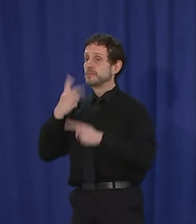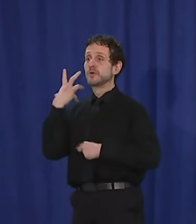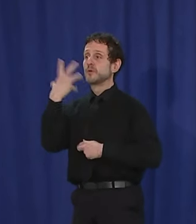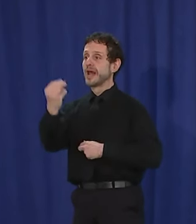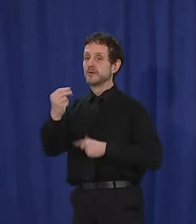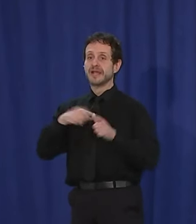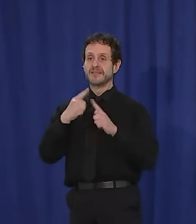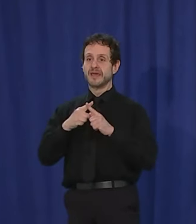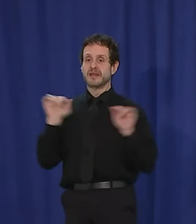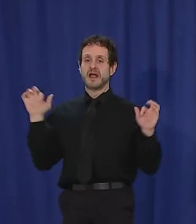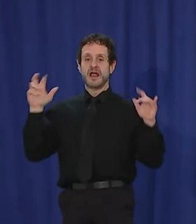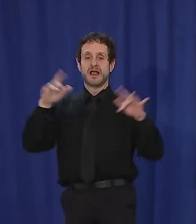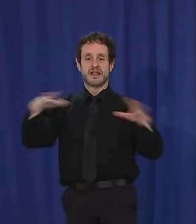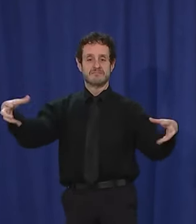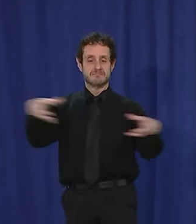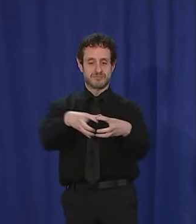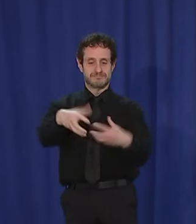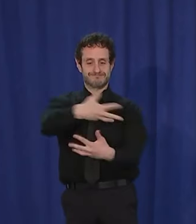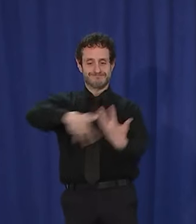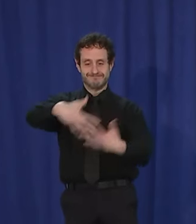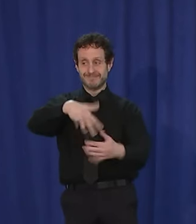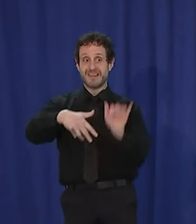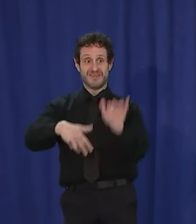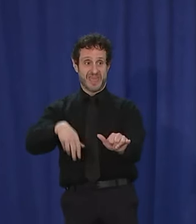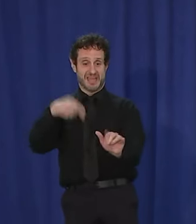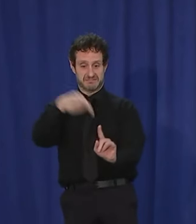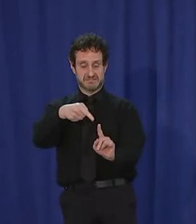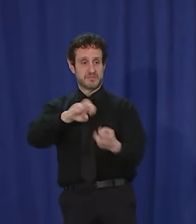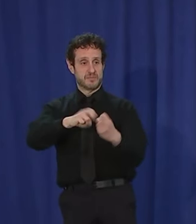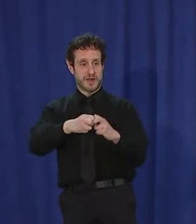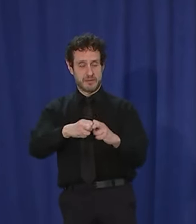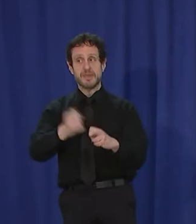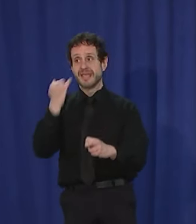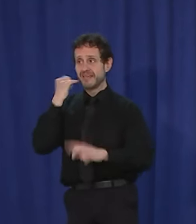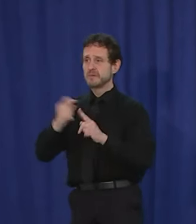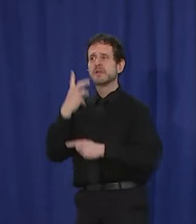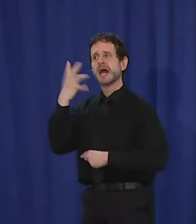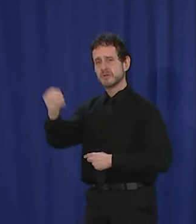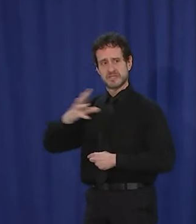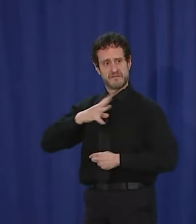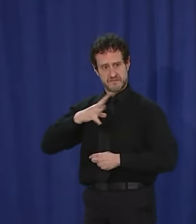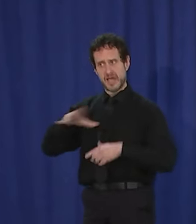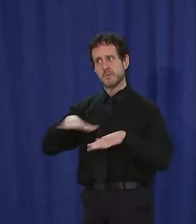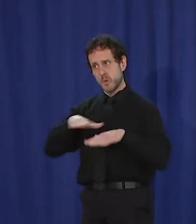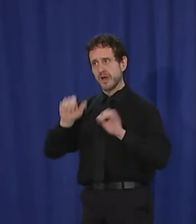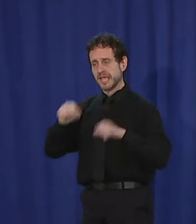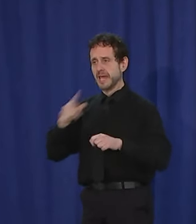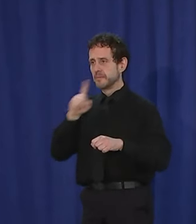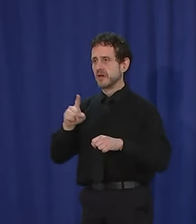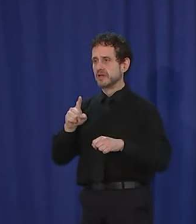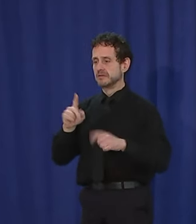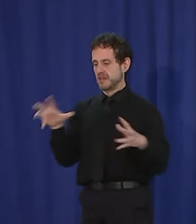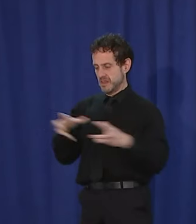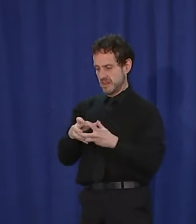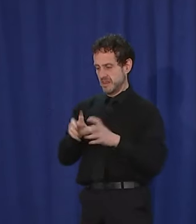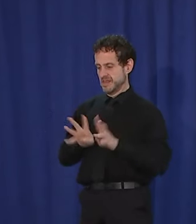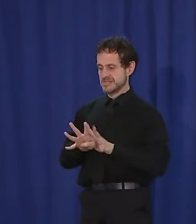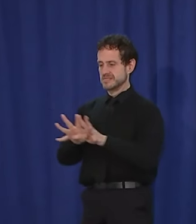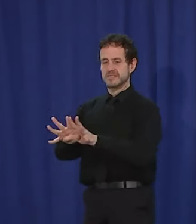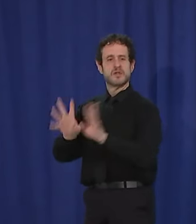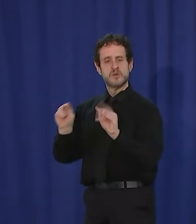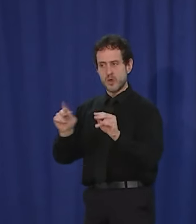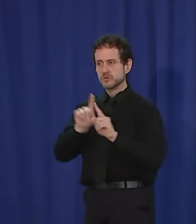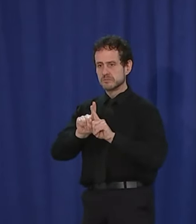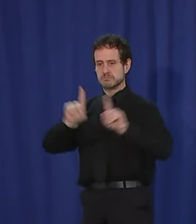the problem. We want people to stay distant from each other, and that's why we're emphasized so much staying home